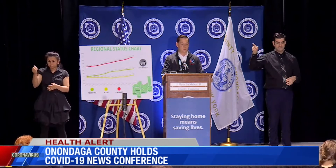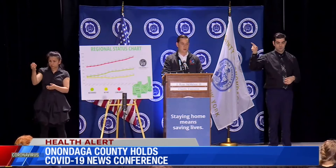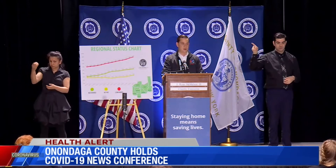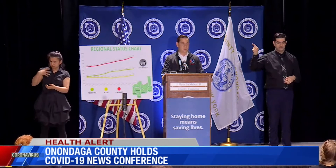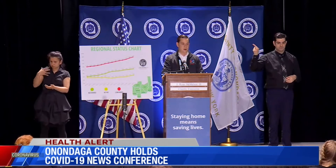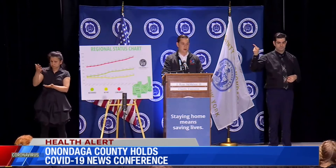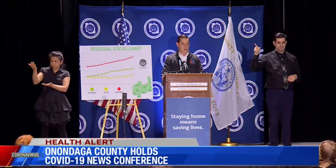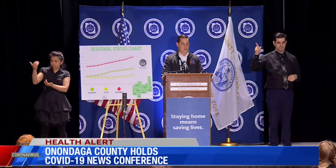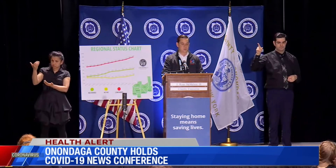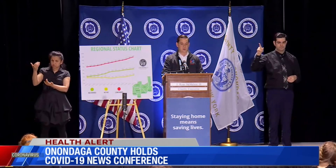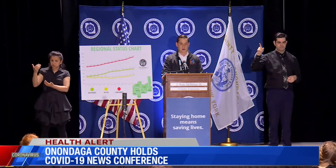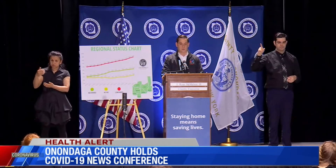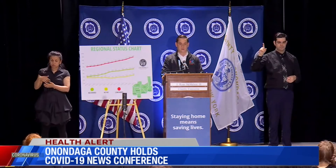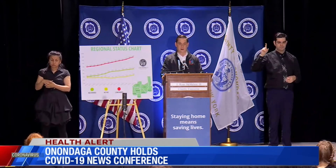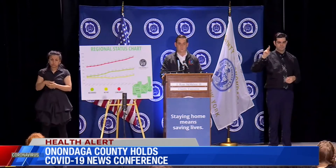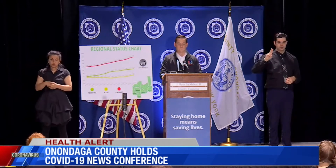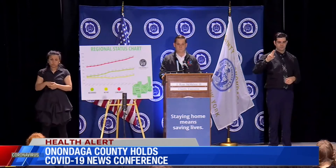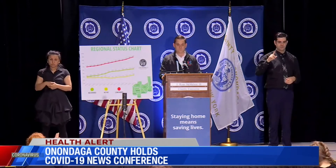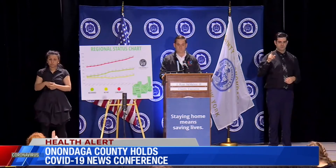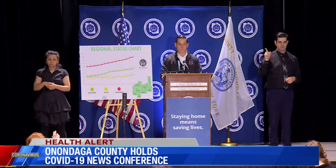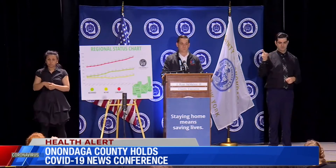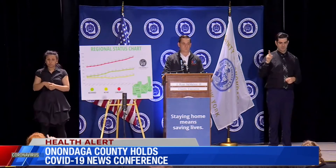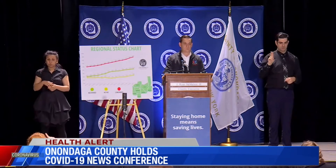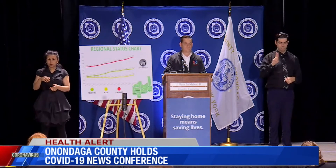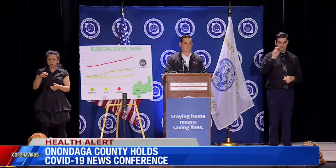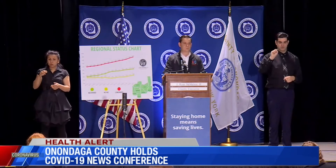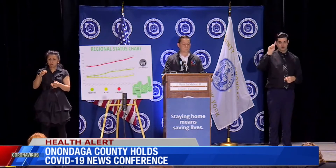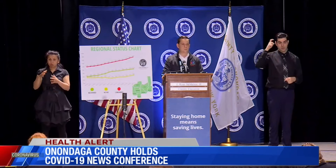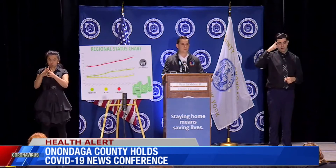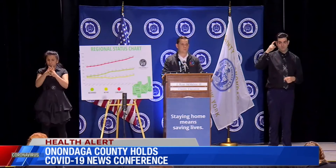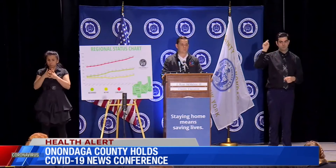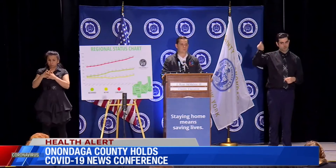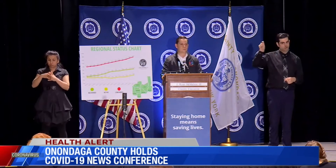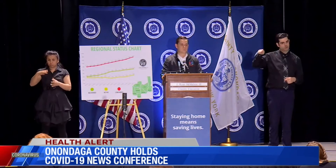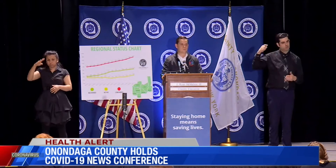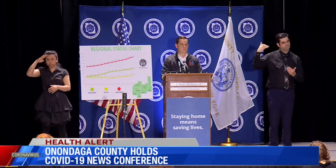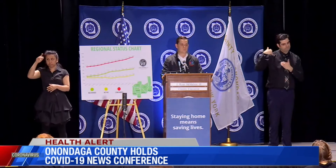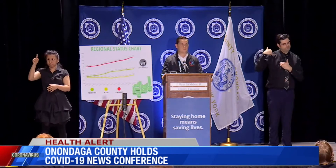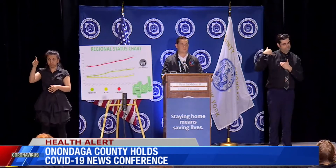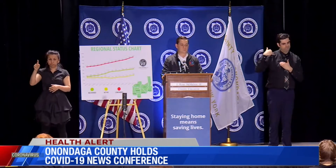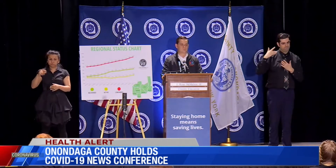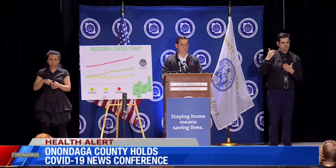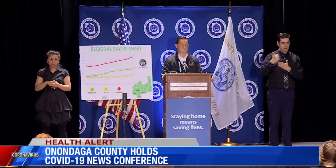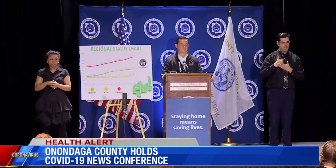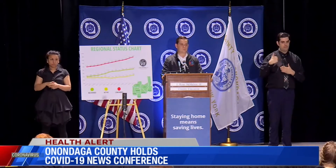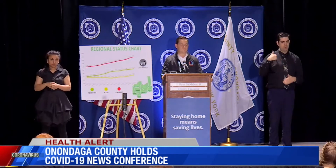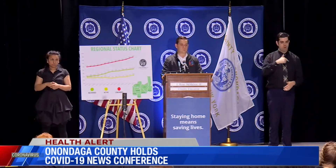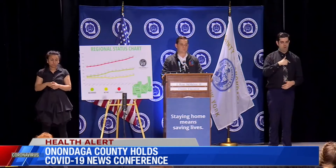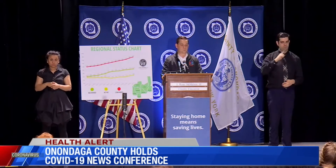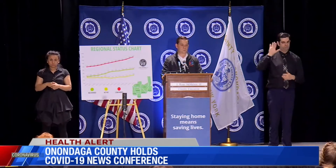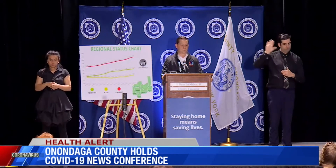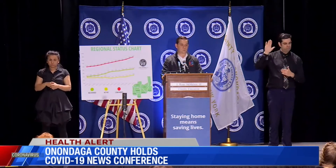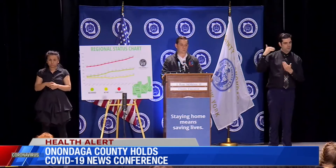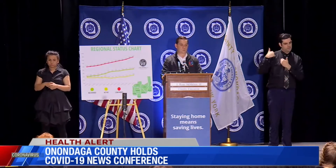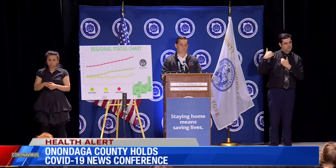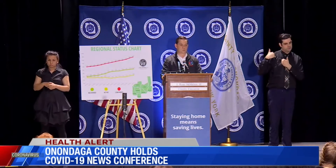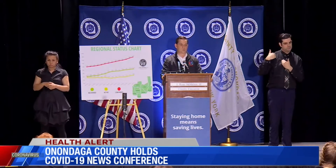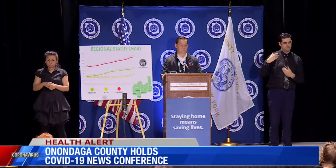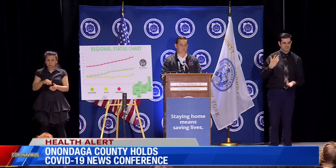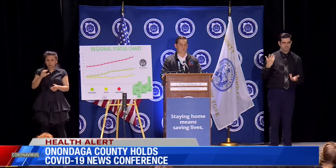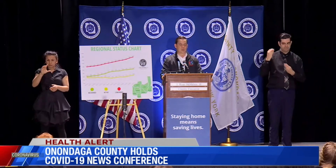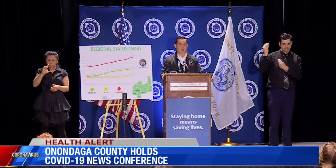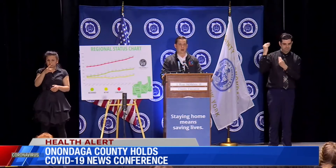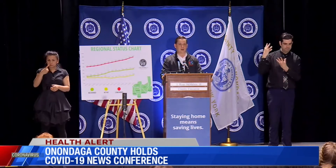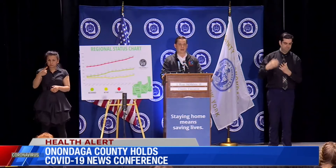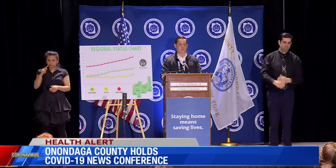States government, and they should be here to help us out. That sales tax payment that you're getting, what period will that show the change in the